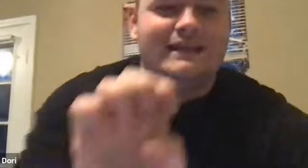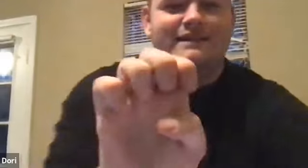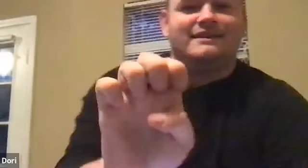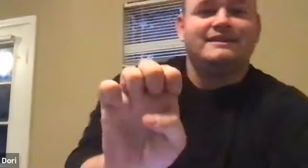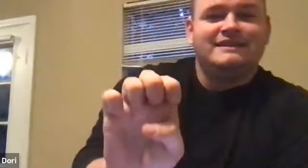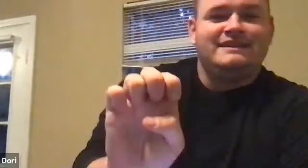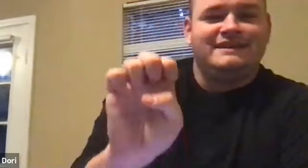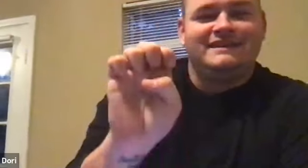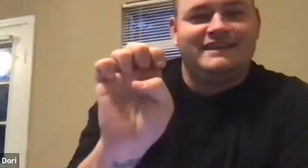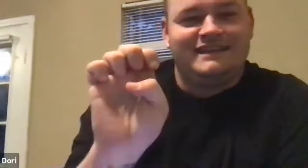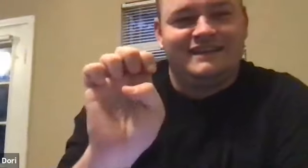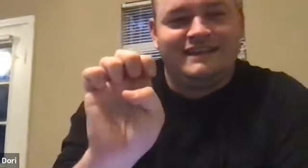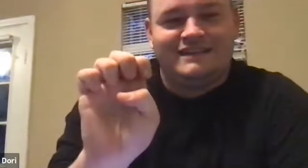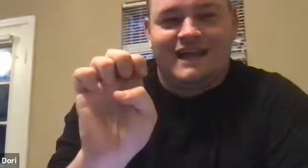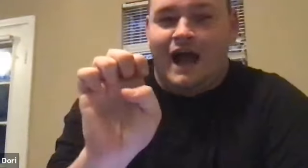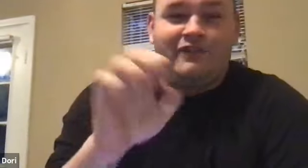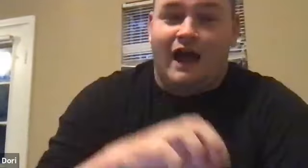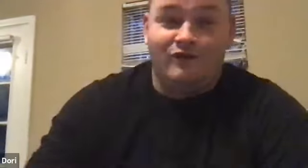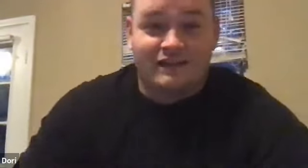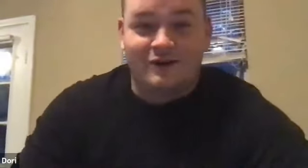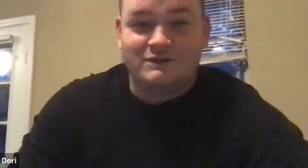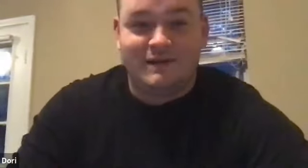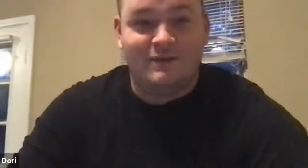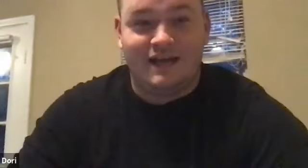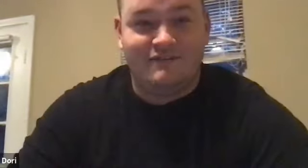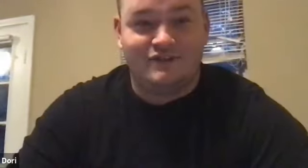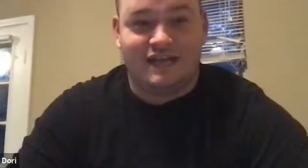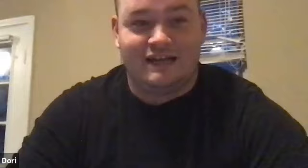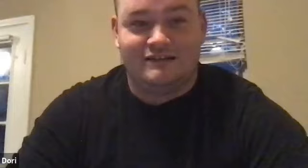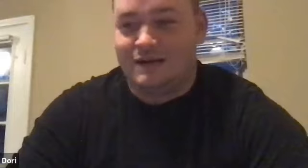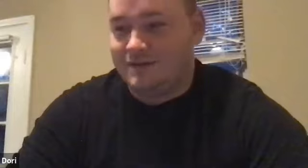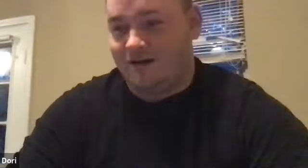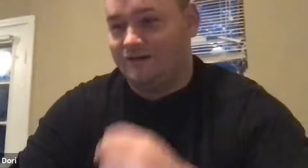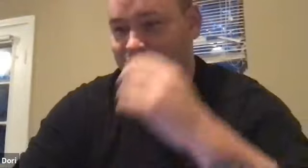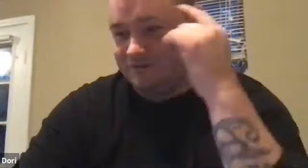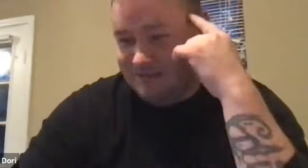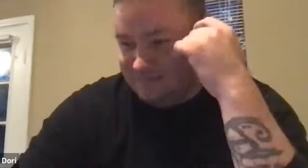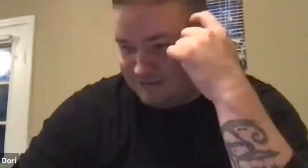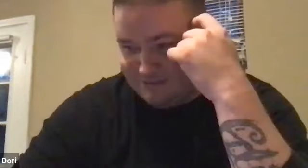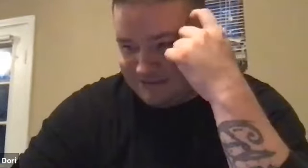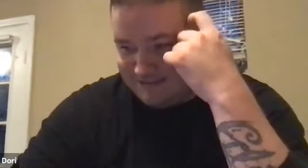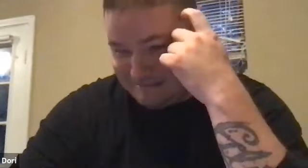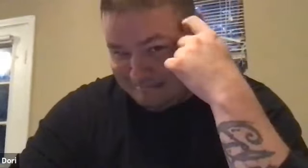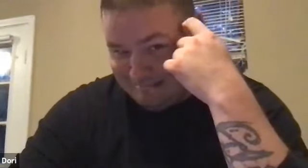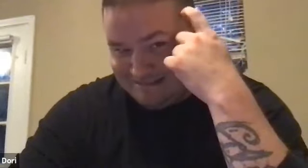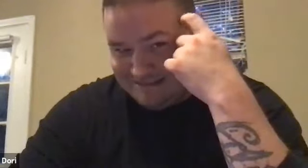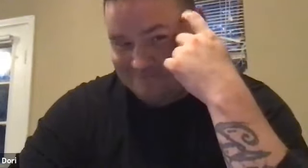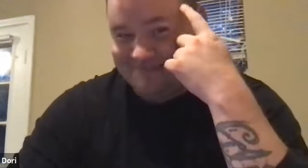Cooe. E? I really thought it was spelled with an A for a second. I was like, I've been calling her the wrong name this whole time.